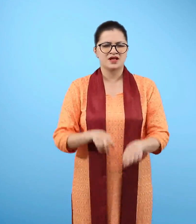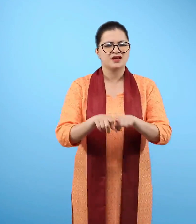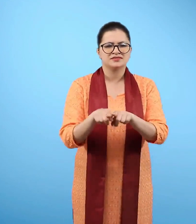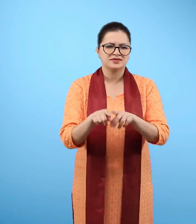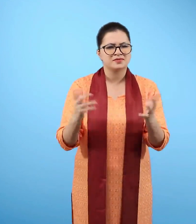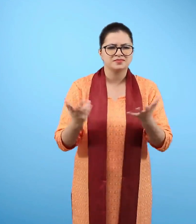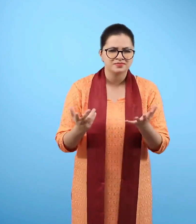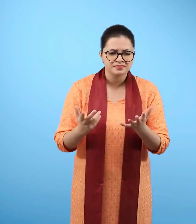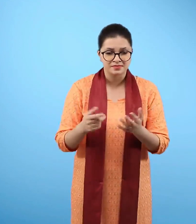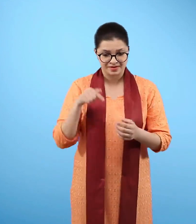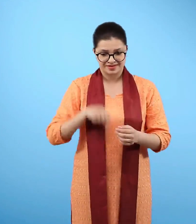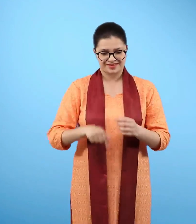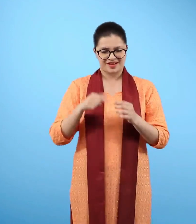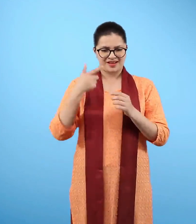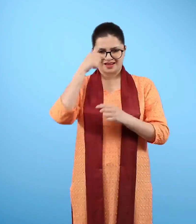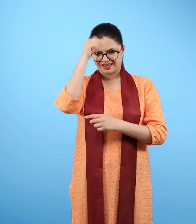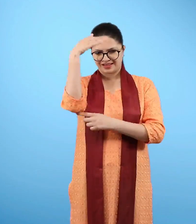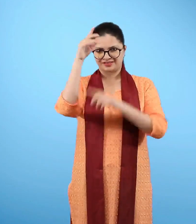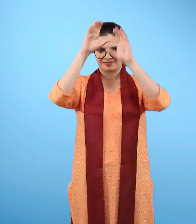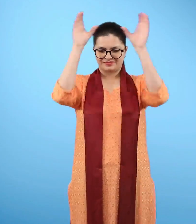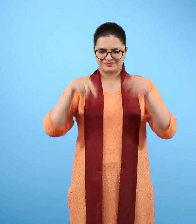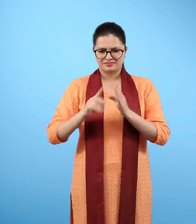like Rashtrapati Bhavan, Vijay Chowk,